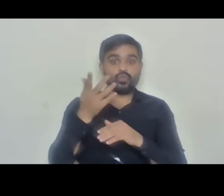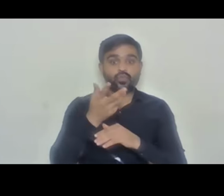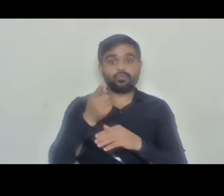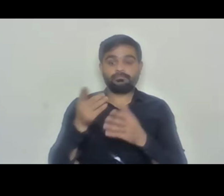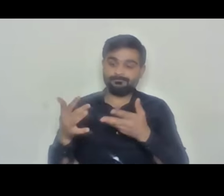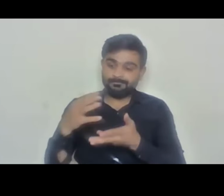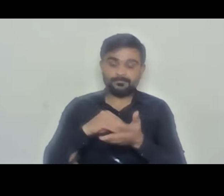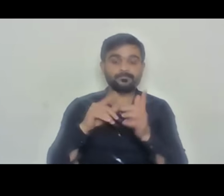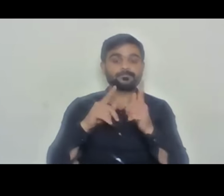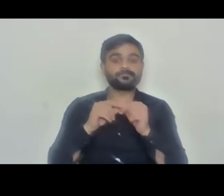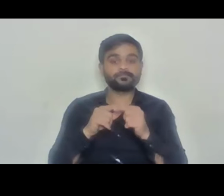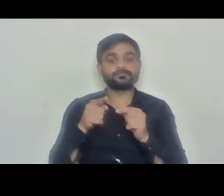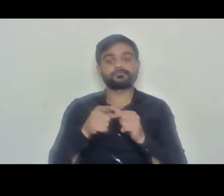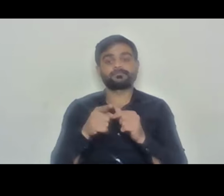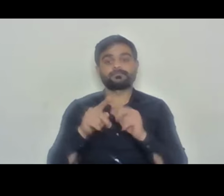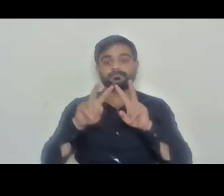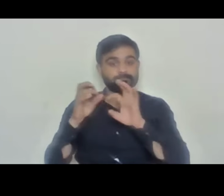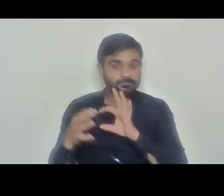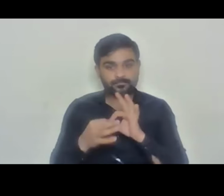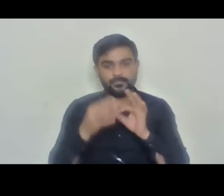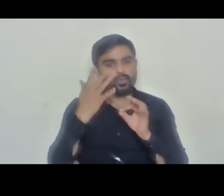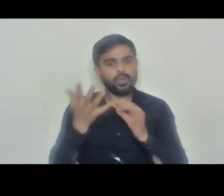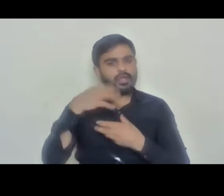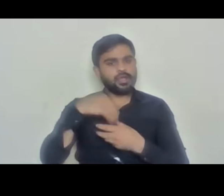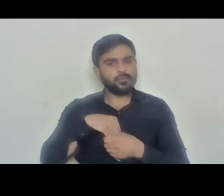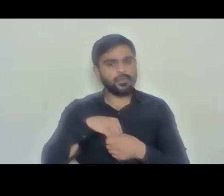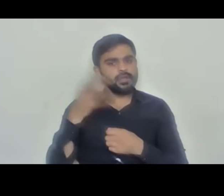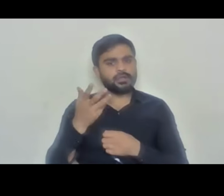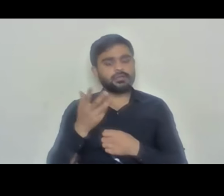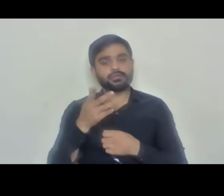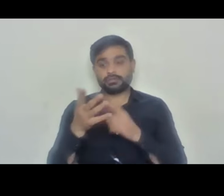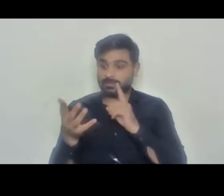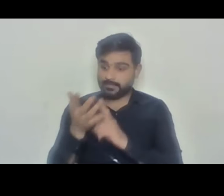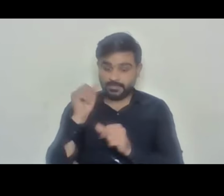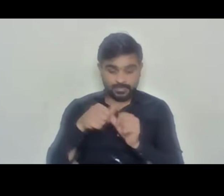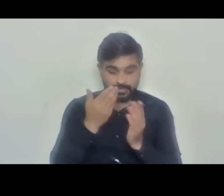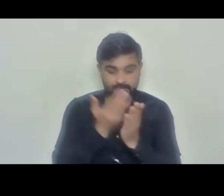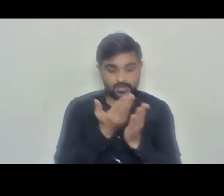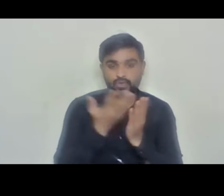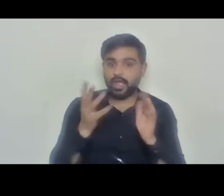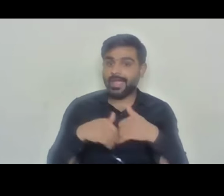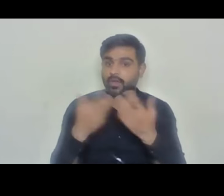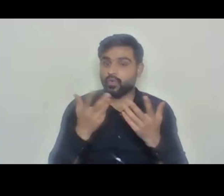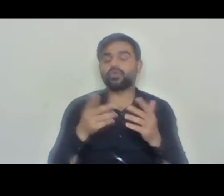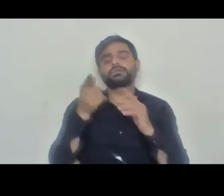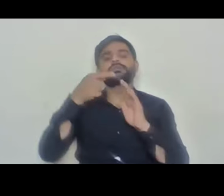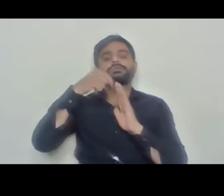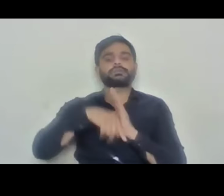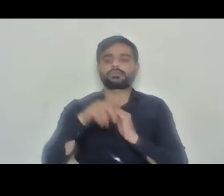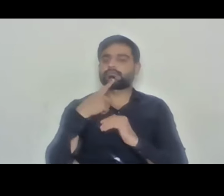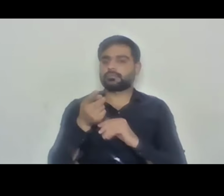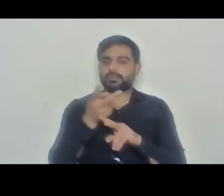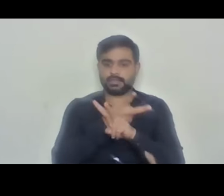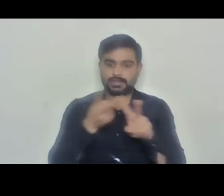collecting the data, what methods you adopted, why did you adopt them, how did you approach the participants, what kind